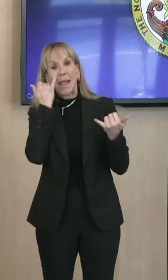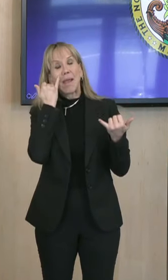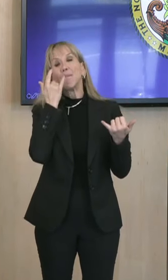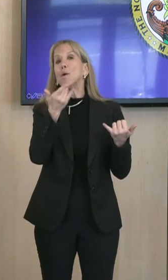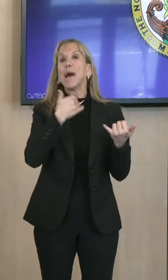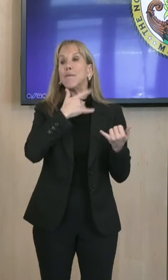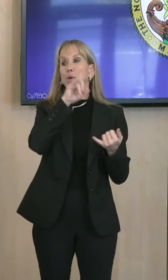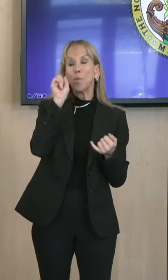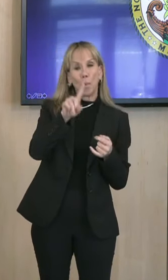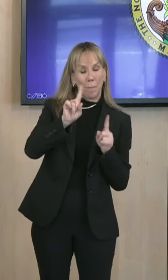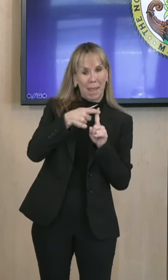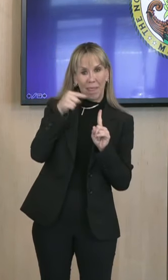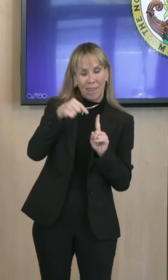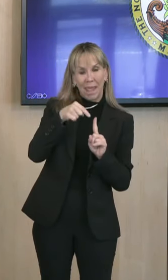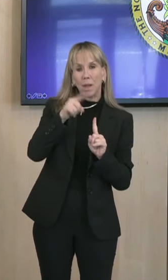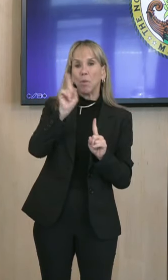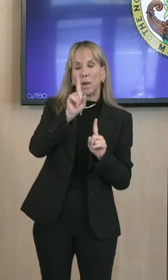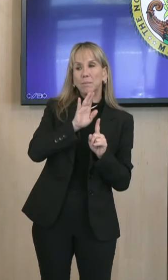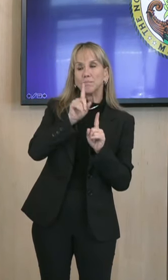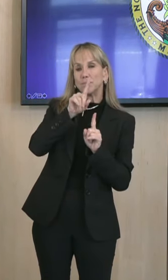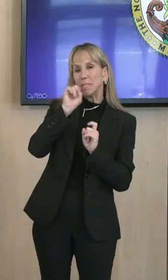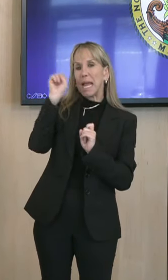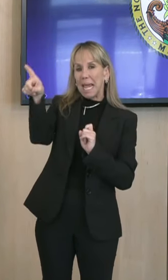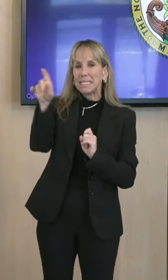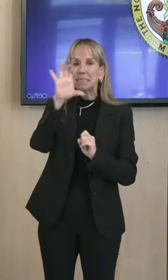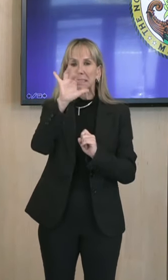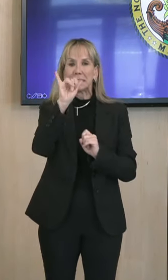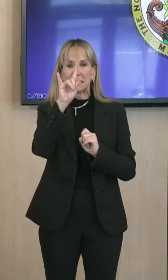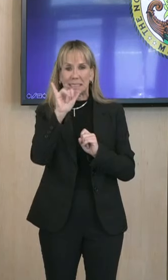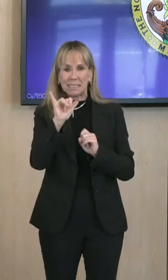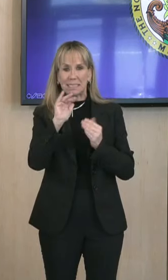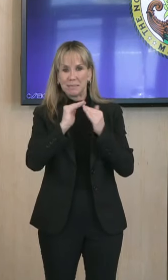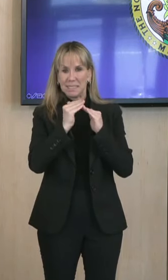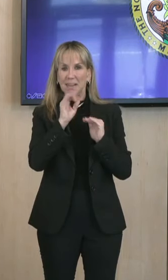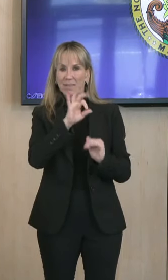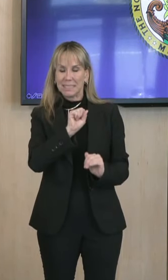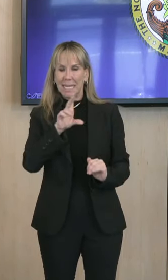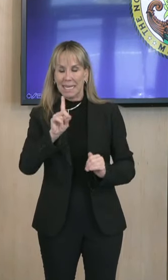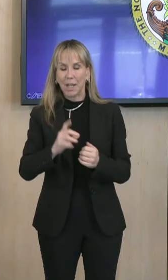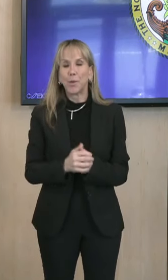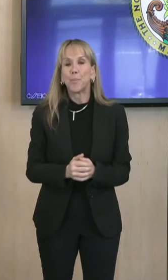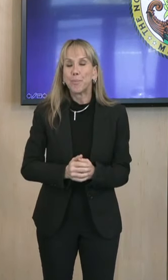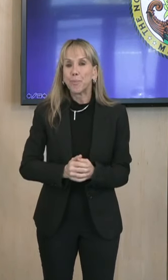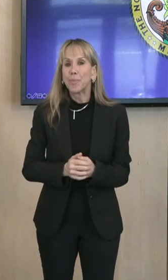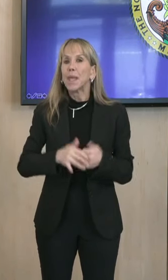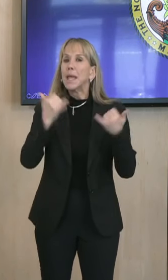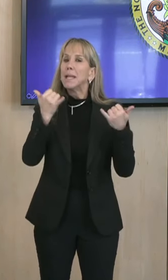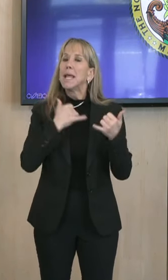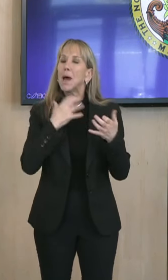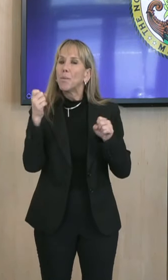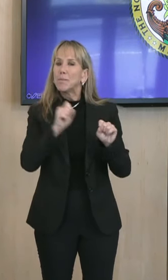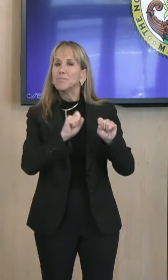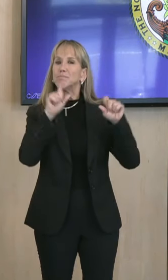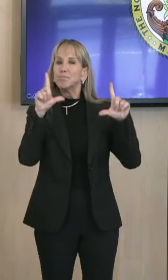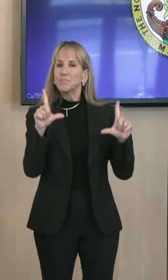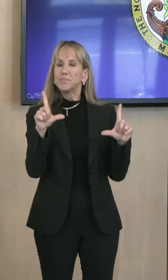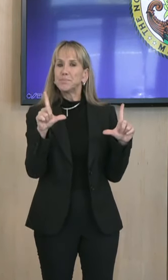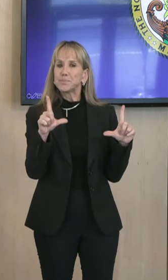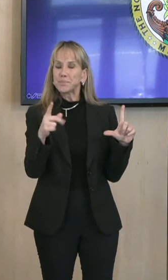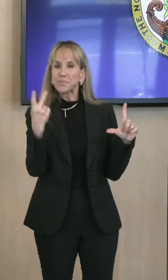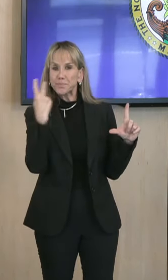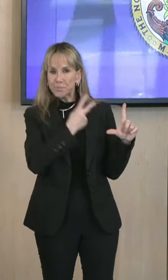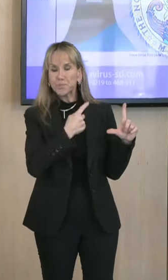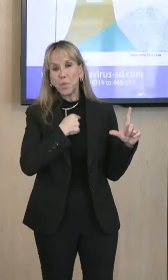be referred to the City of San Diego. I'd like to now call for the graphic that we